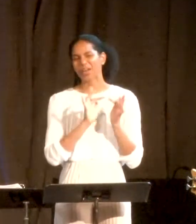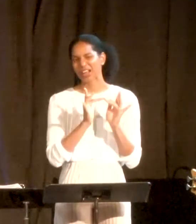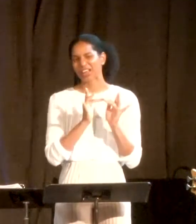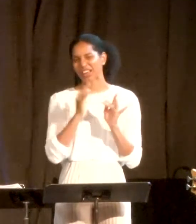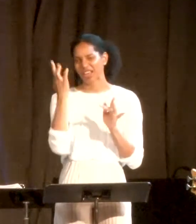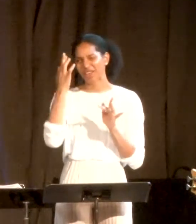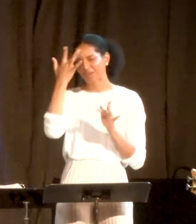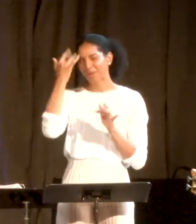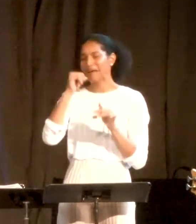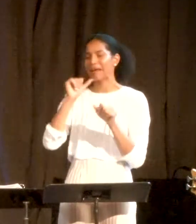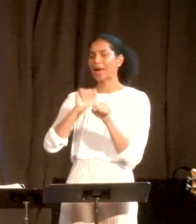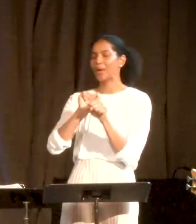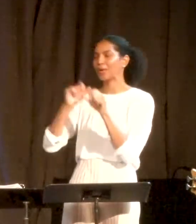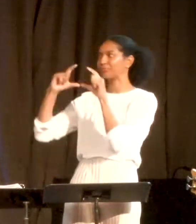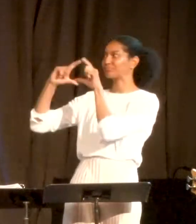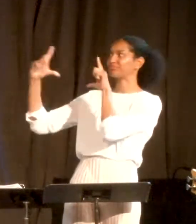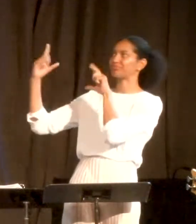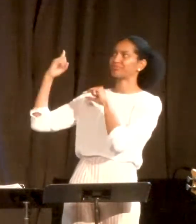doing that.